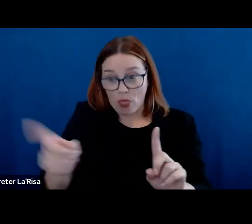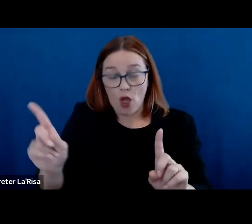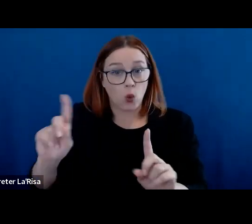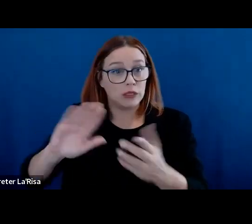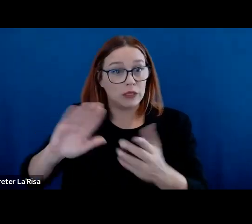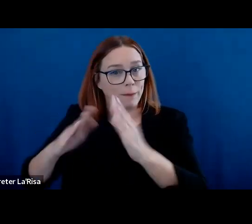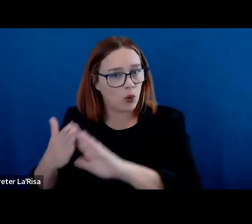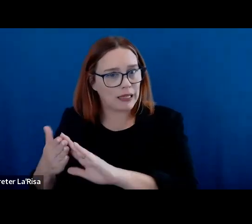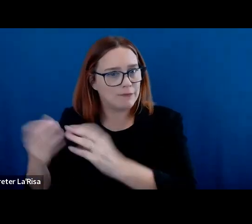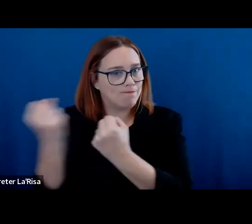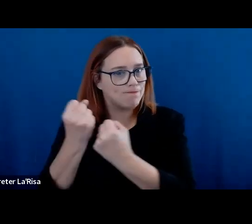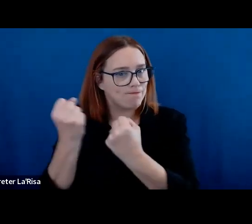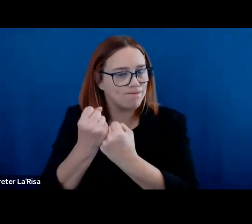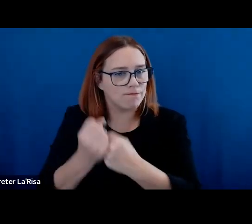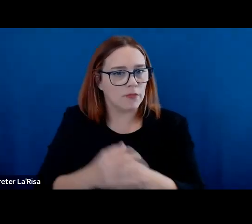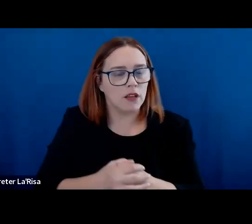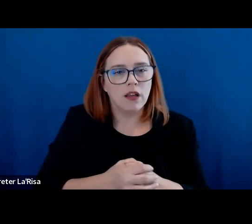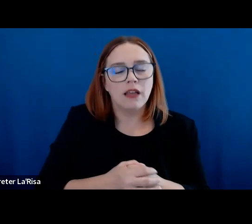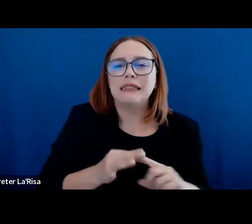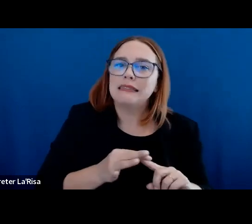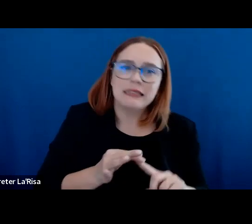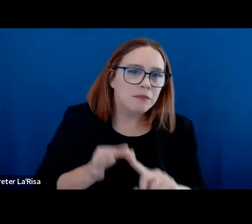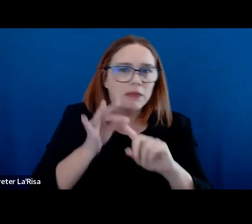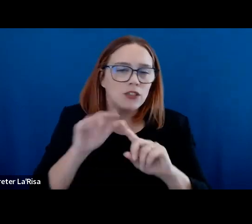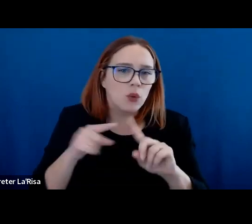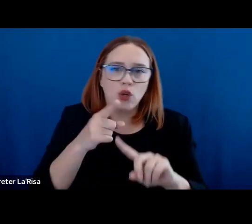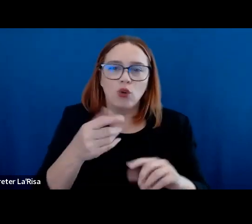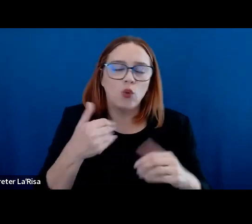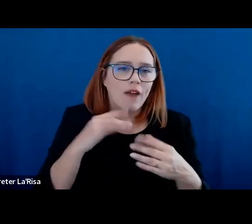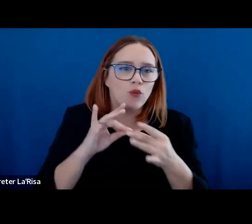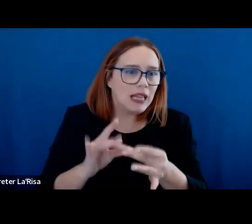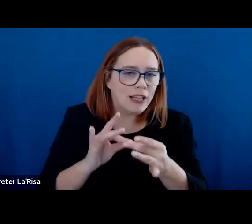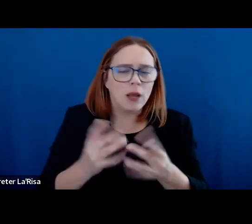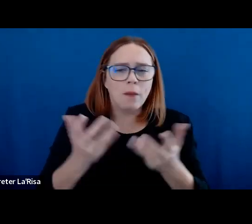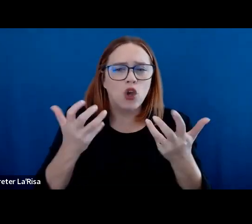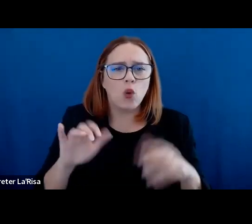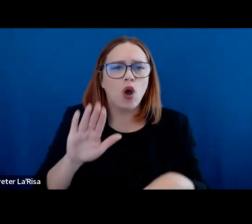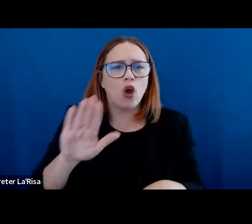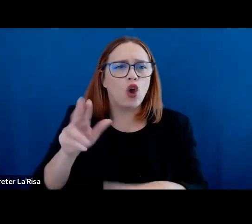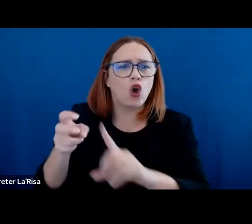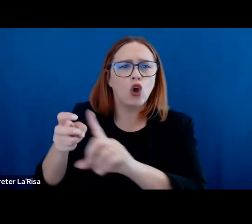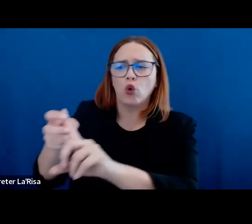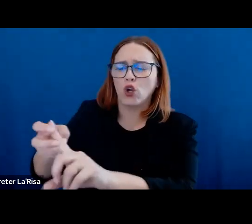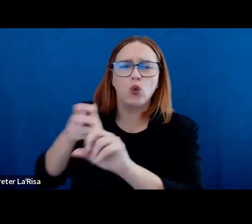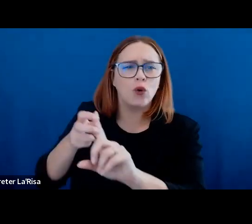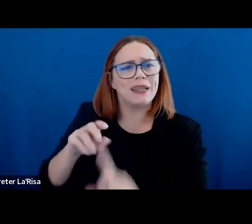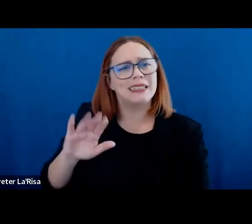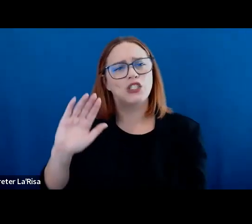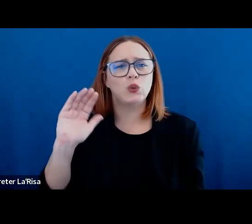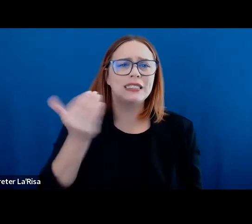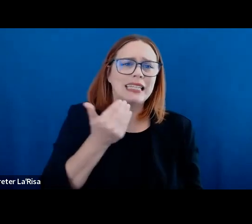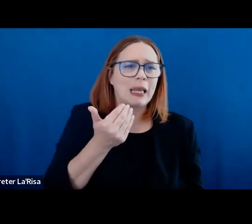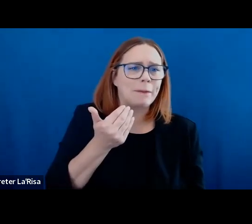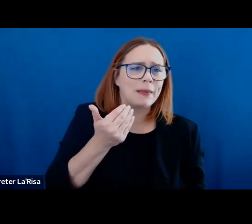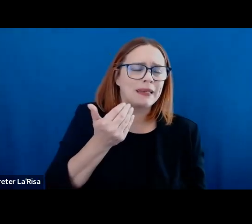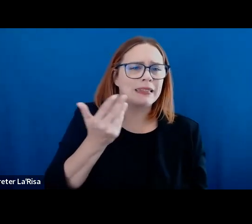And especially when you're building that relationship, you don't want your recruitment to seem tokenizing. There's, I'll also